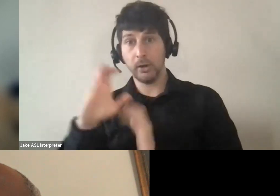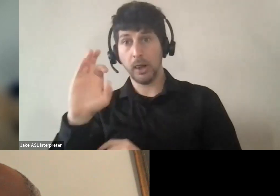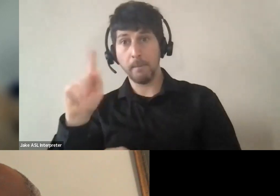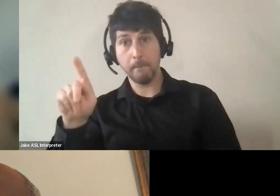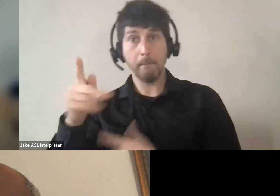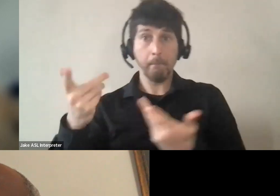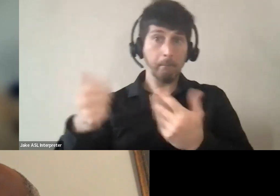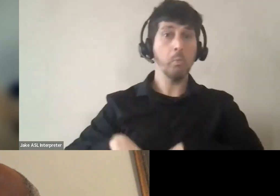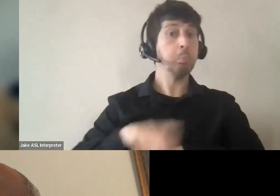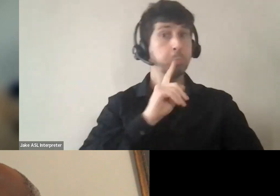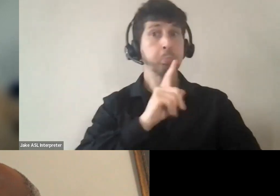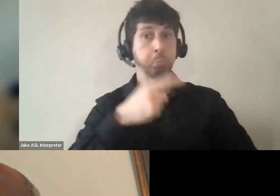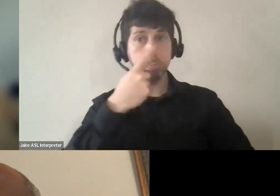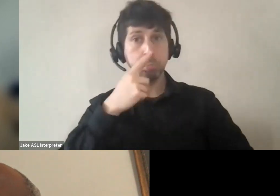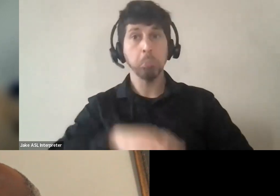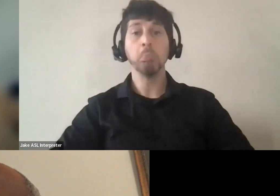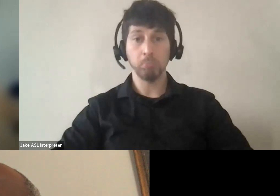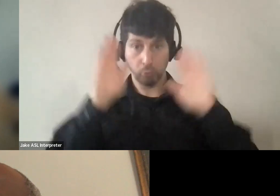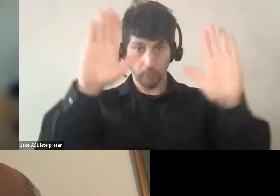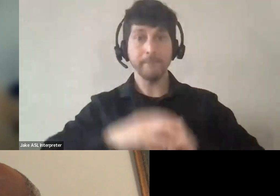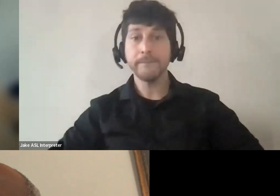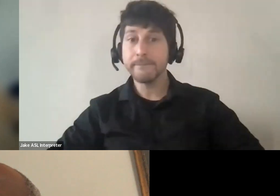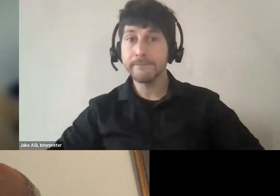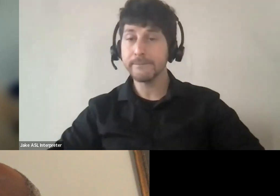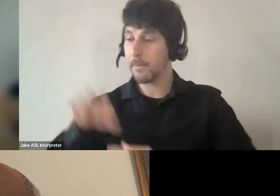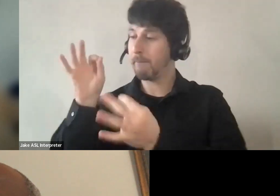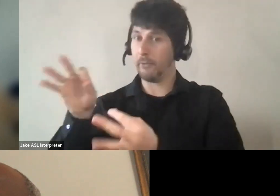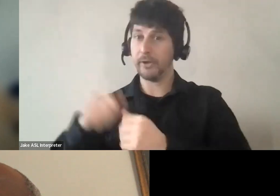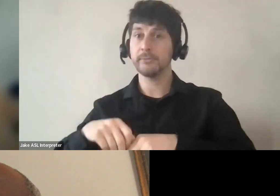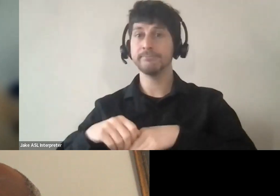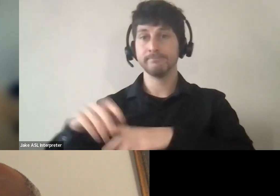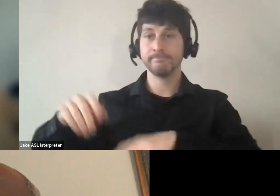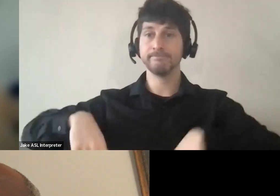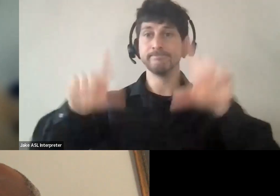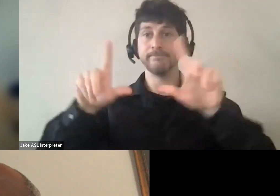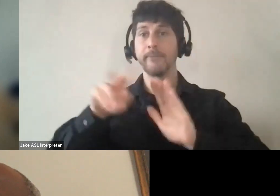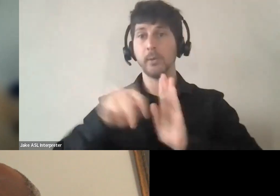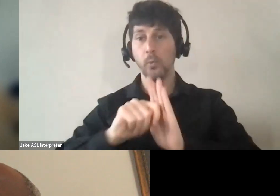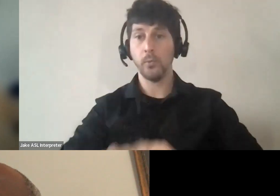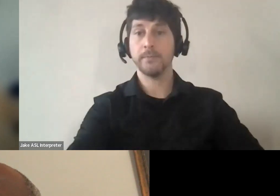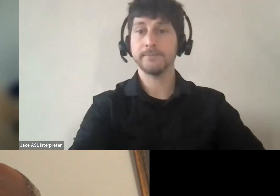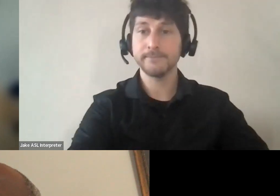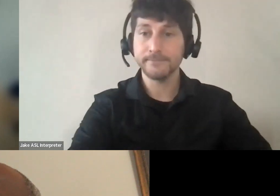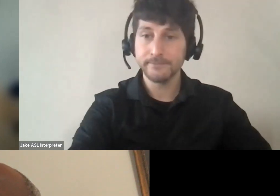first? Sure, that'd be great. Okay, perfect. Let me get it pulled up here.